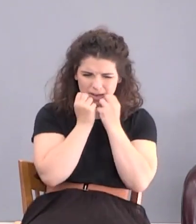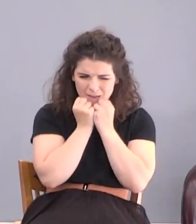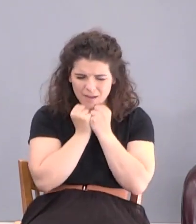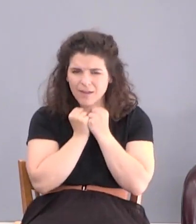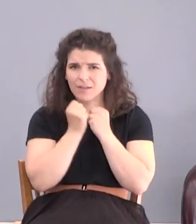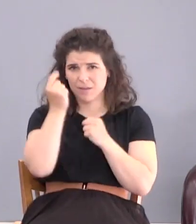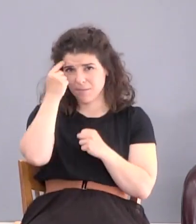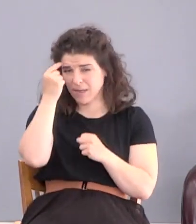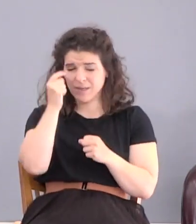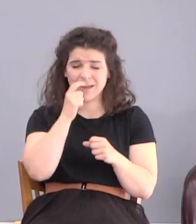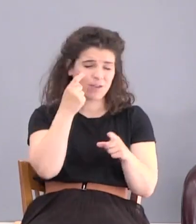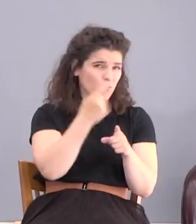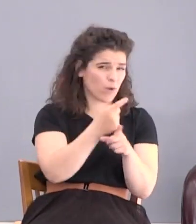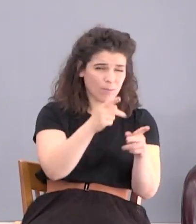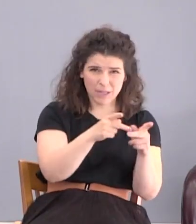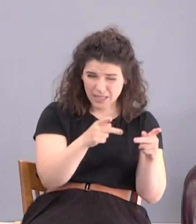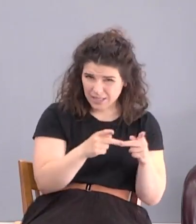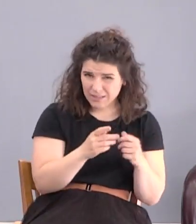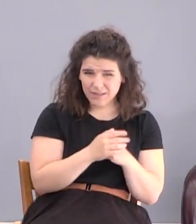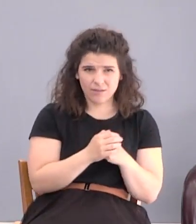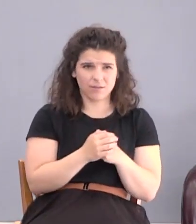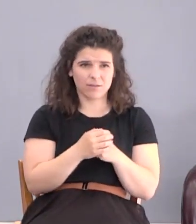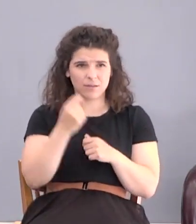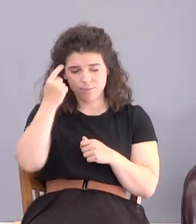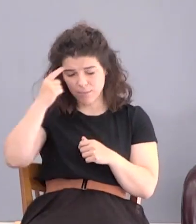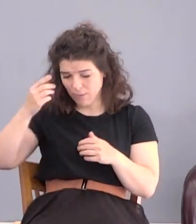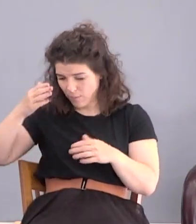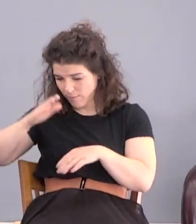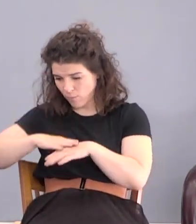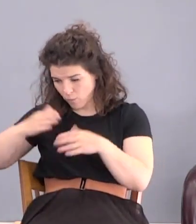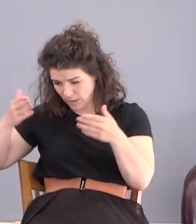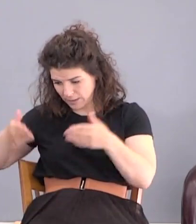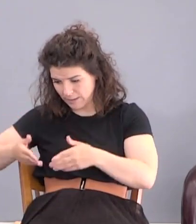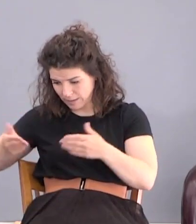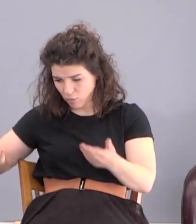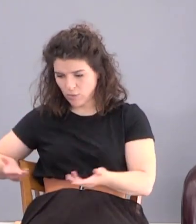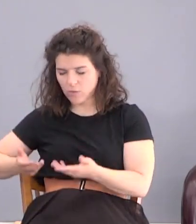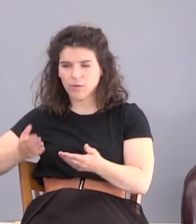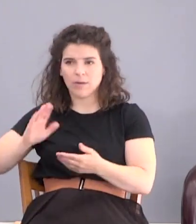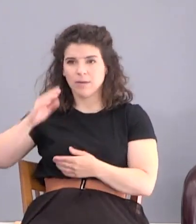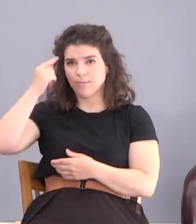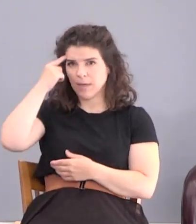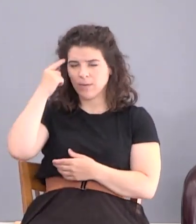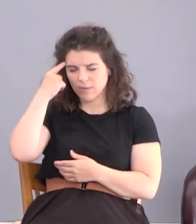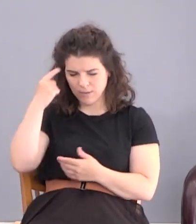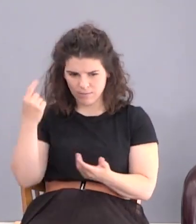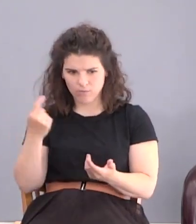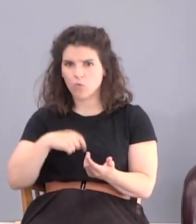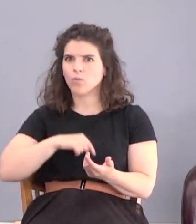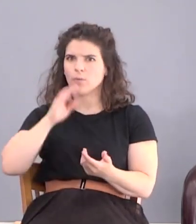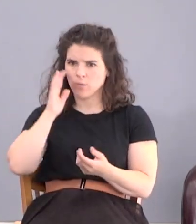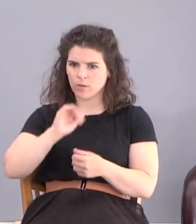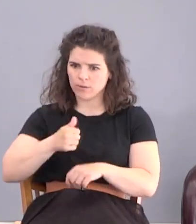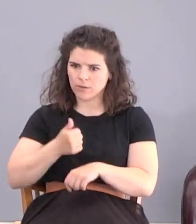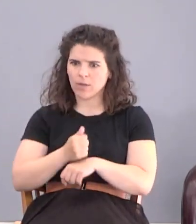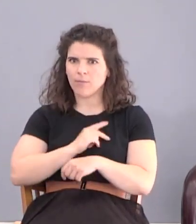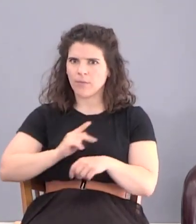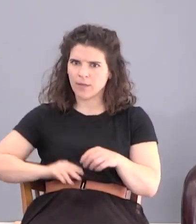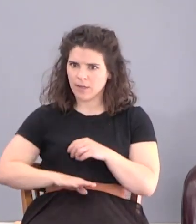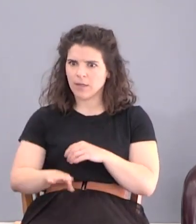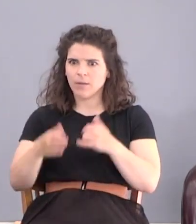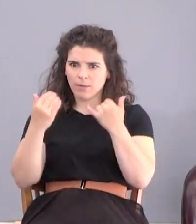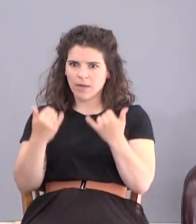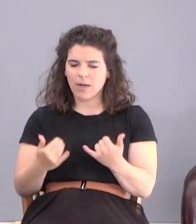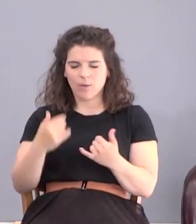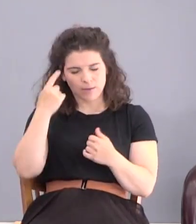his mind wasn't in the right place. His mind was on the earth. He's thinking, we're going to set up the kingdom right now. I